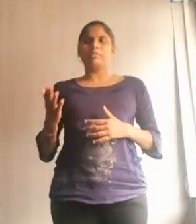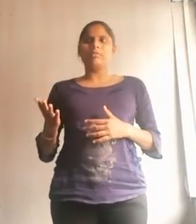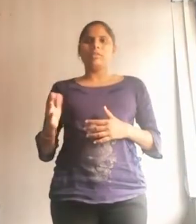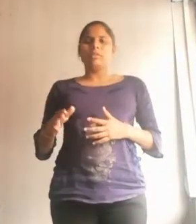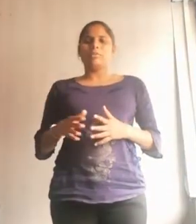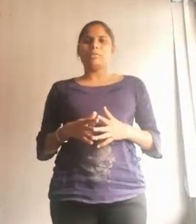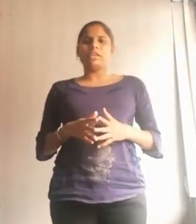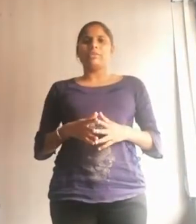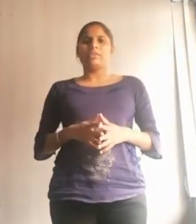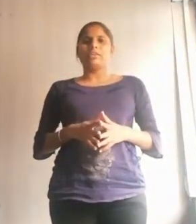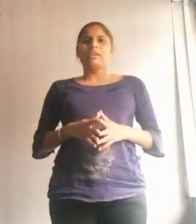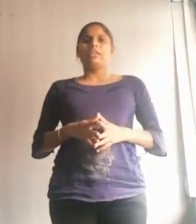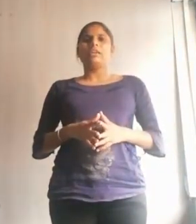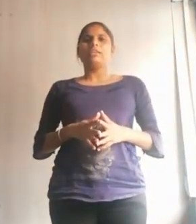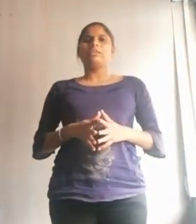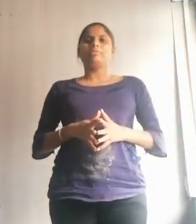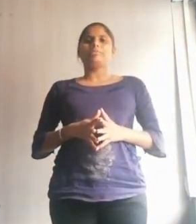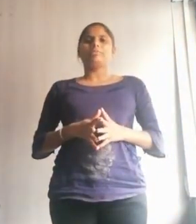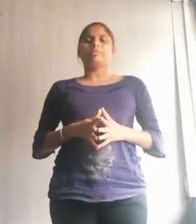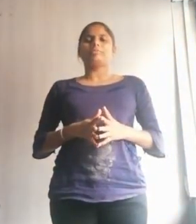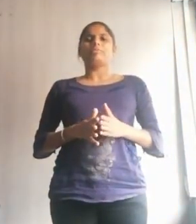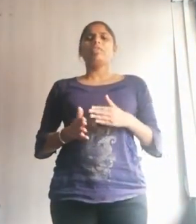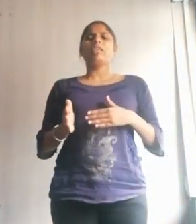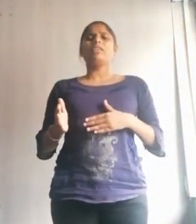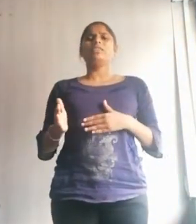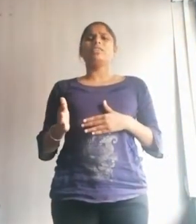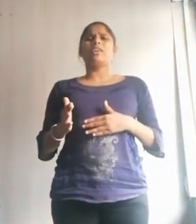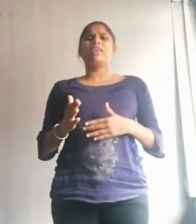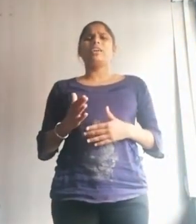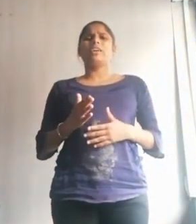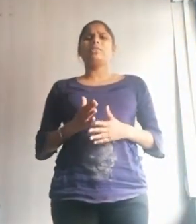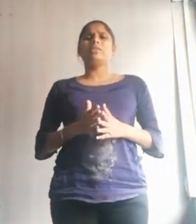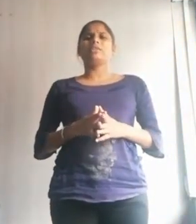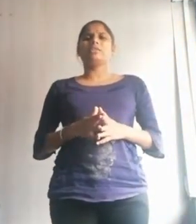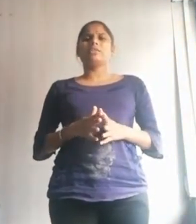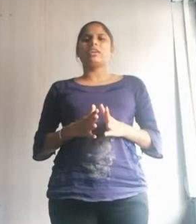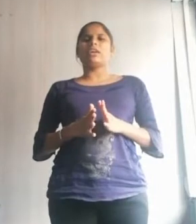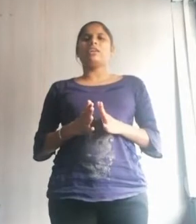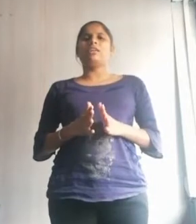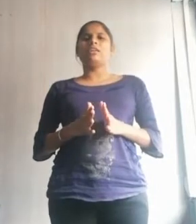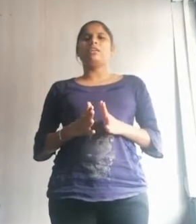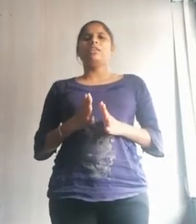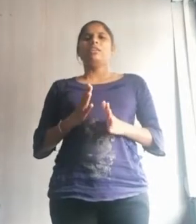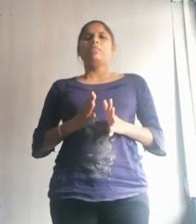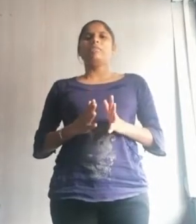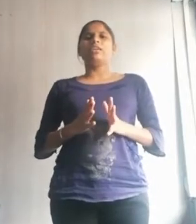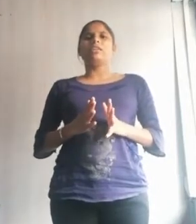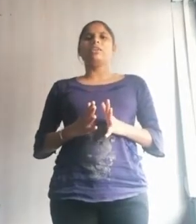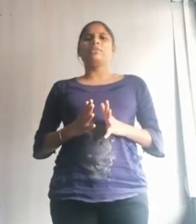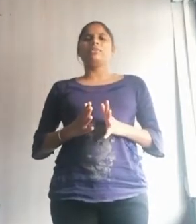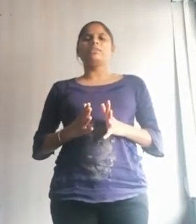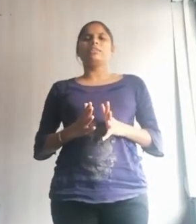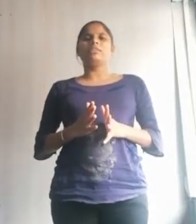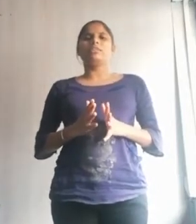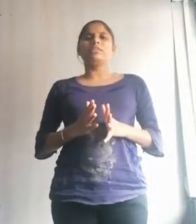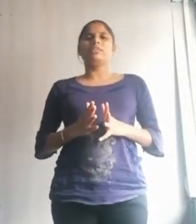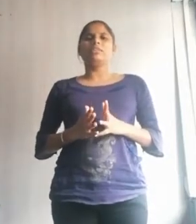JVM programming. Then Java 8 features are the mainly used in the